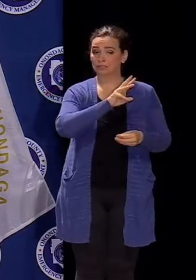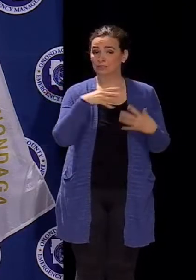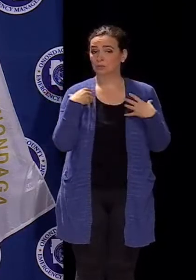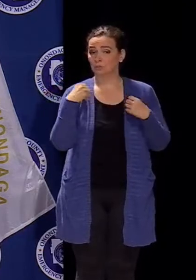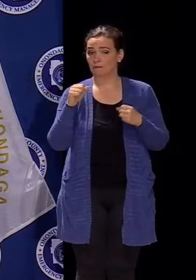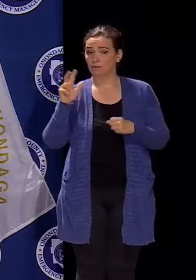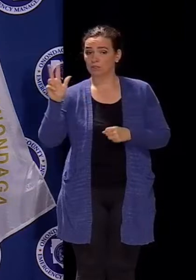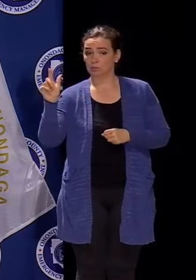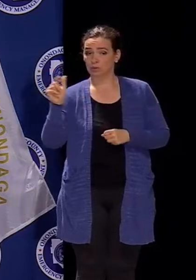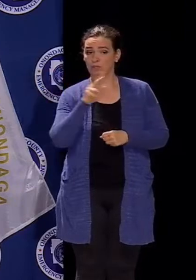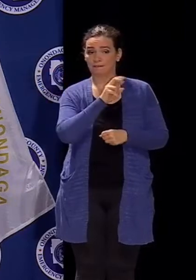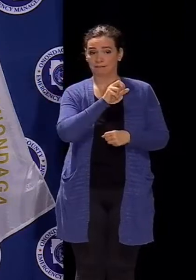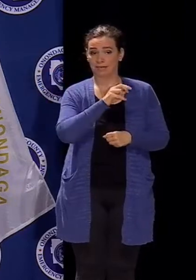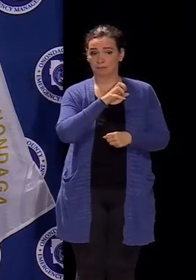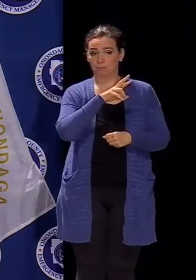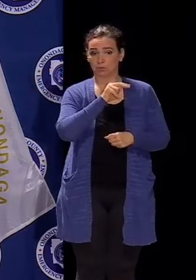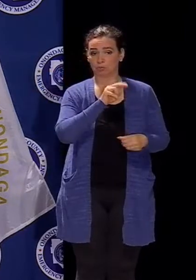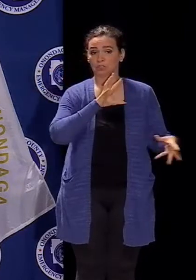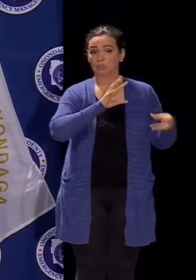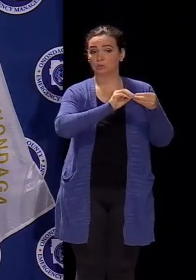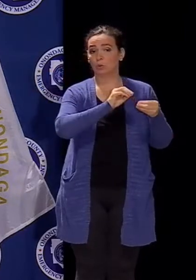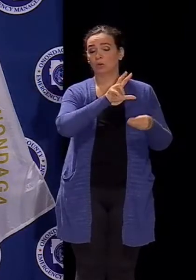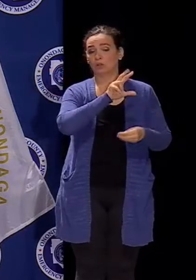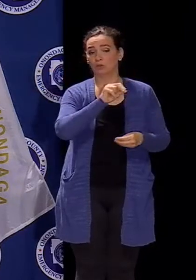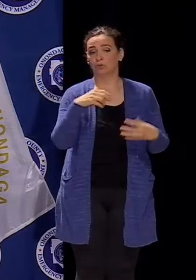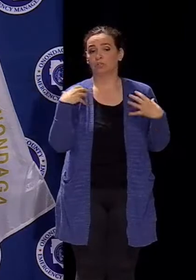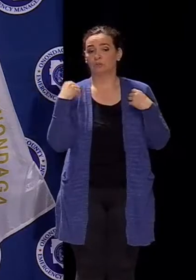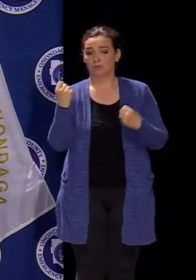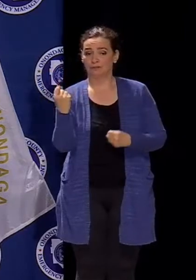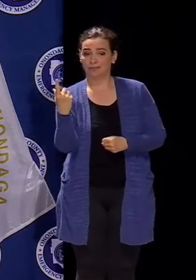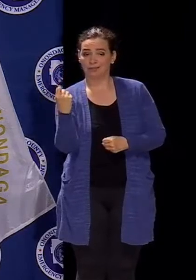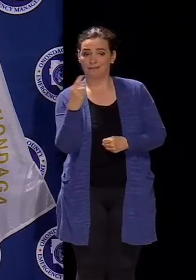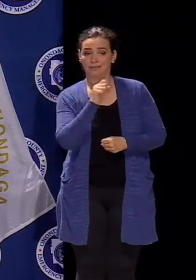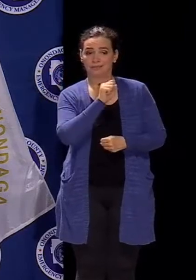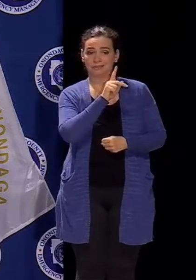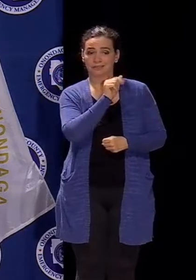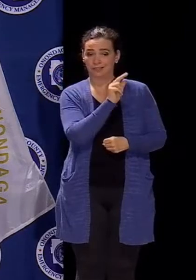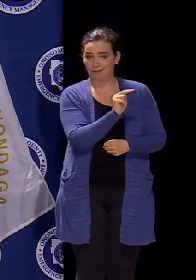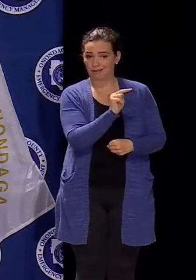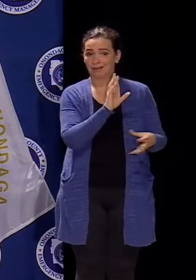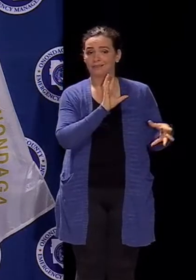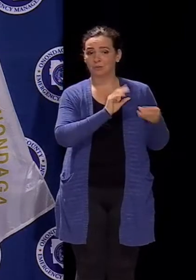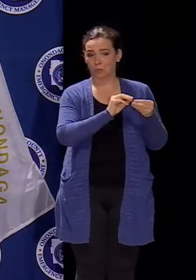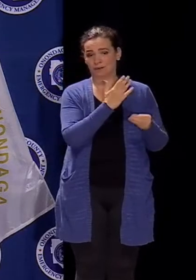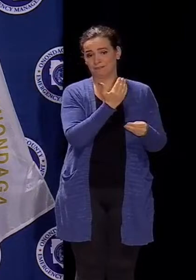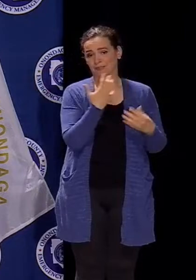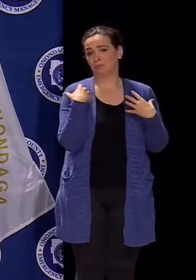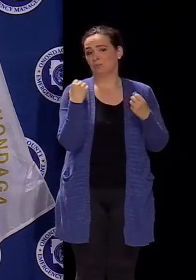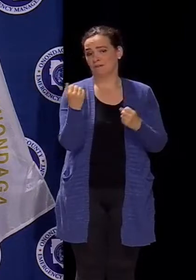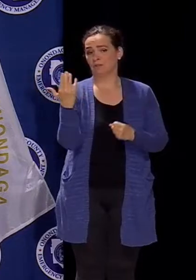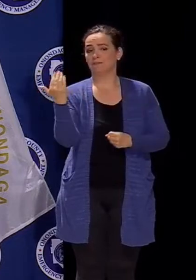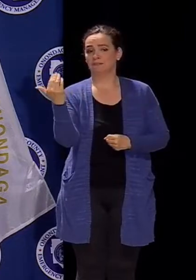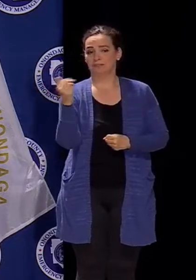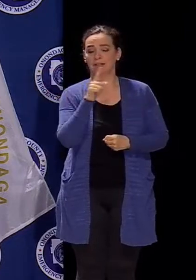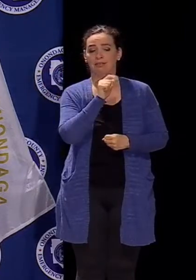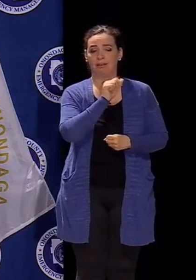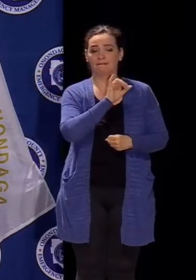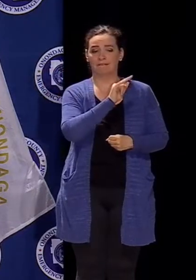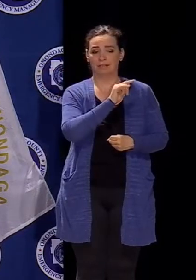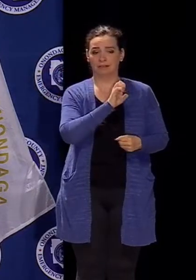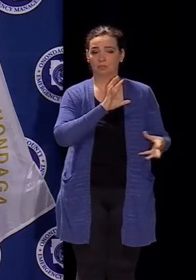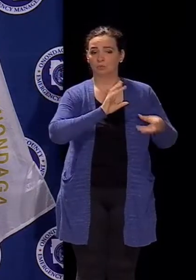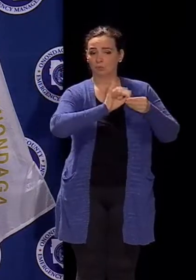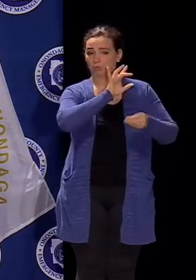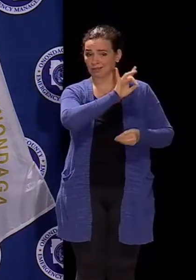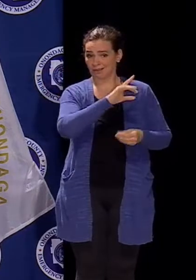23 recoveries. Van Buren, 30 with 11 recoveries. Skaneateles, 15 and 15 recoveries. Lafayette,